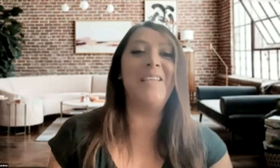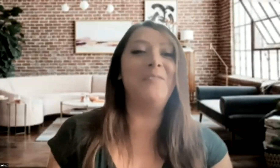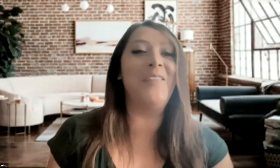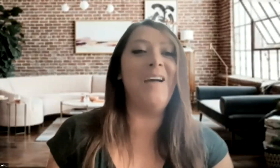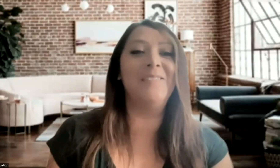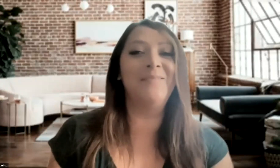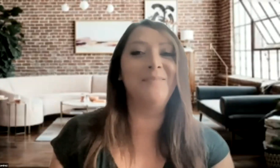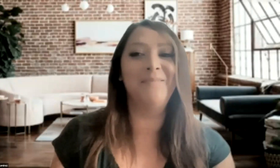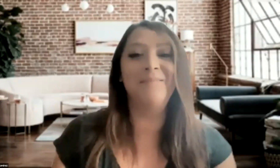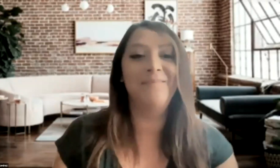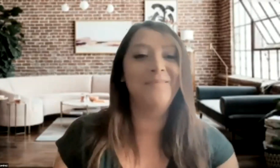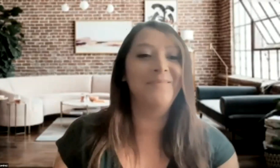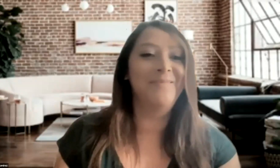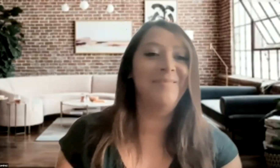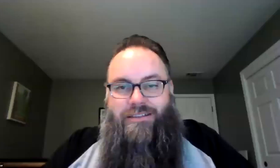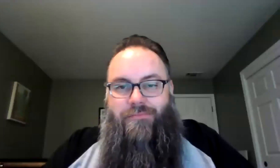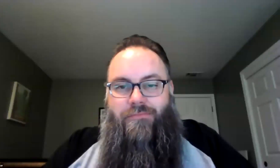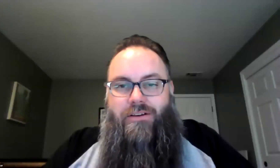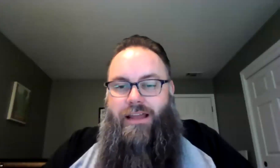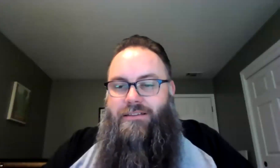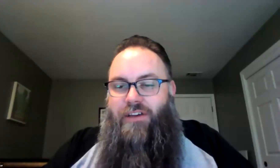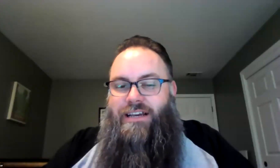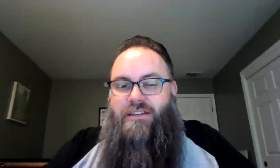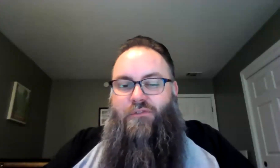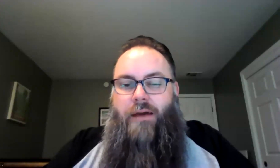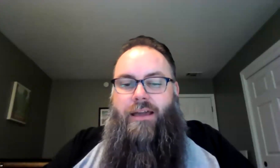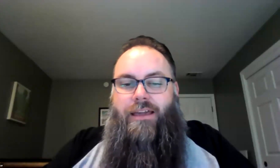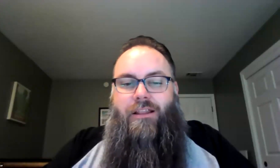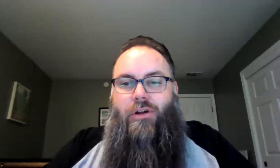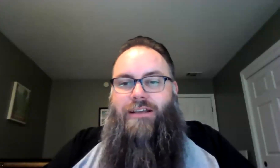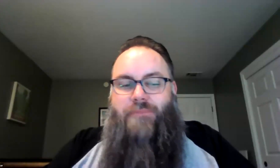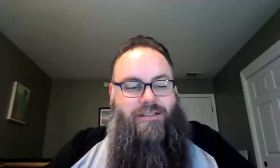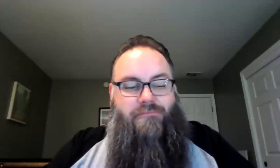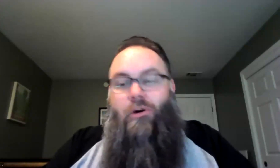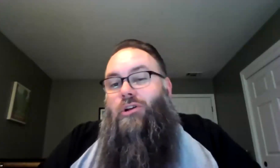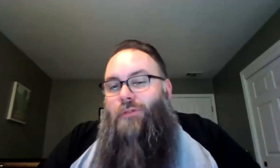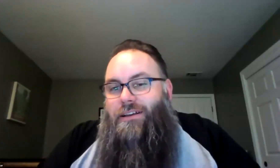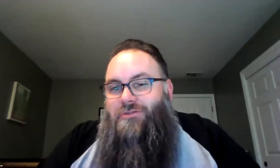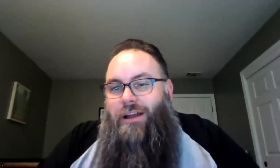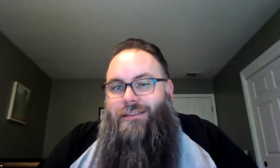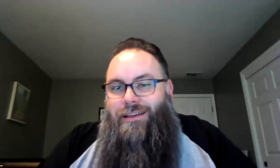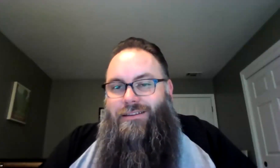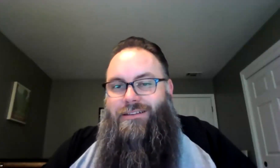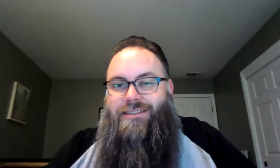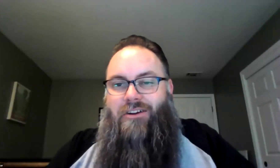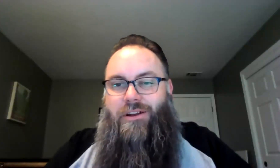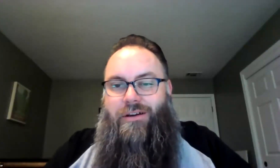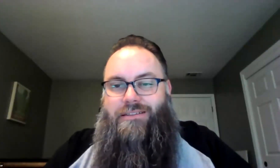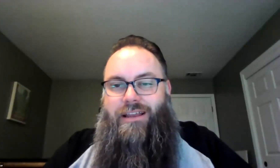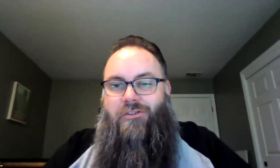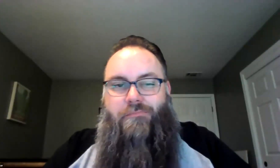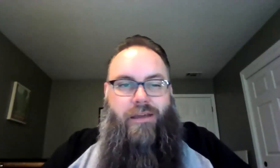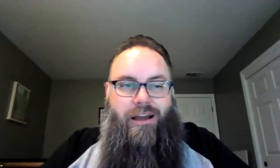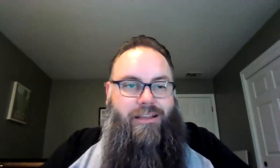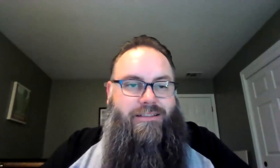very excited for that. Oh, that's awesome. That is fantastic feedback. Again, Lodi is a smaller place, right, than Sacramento